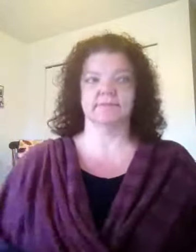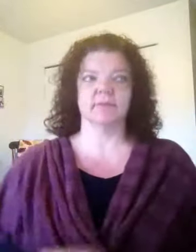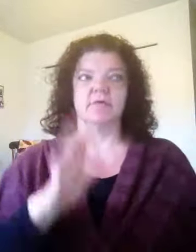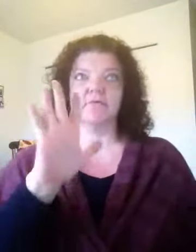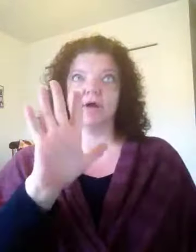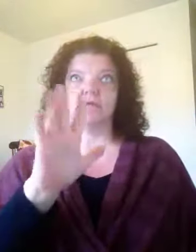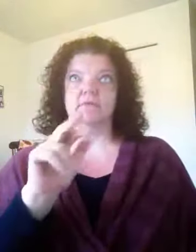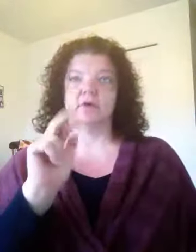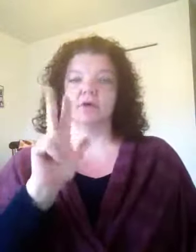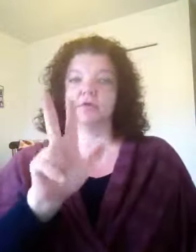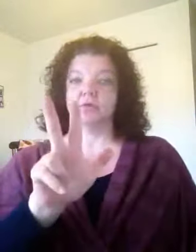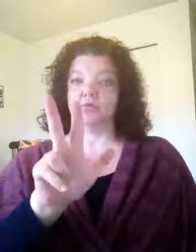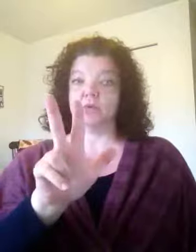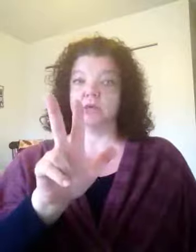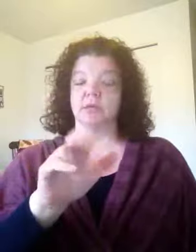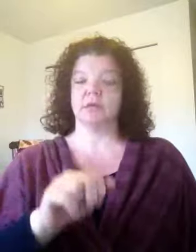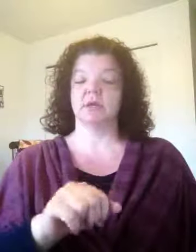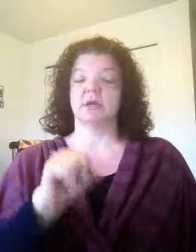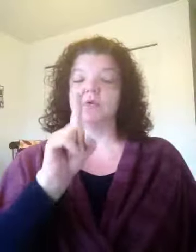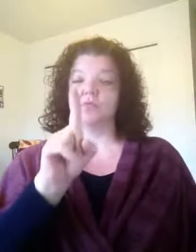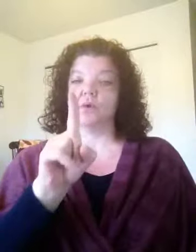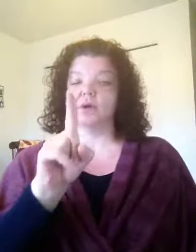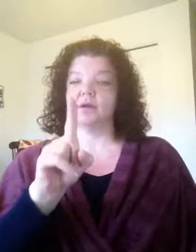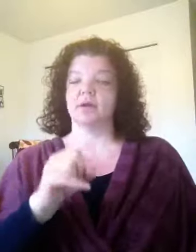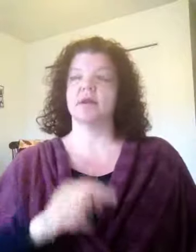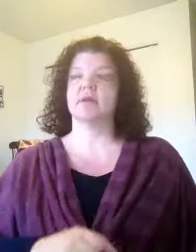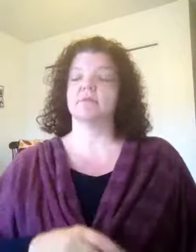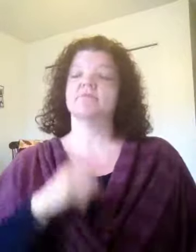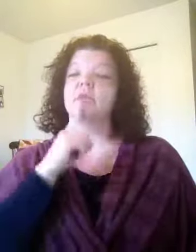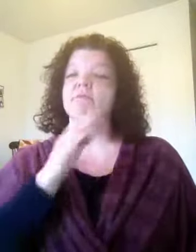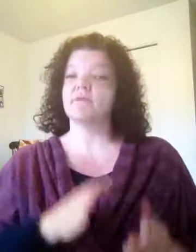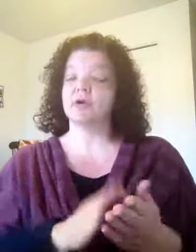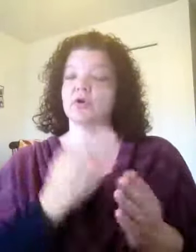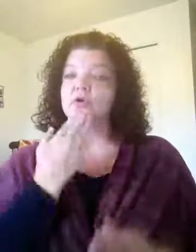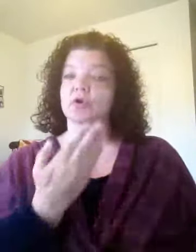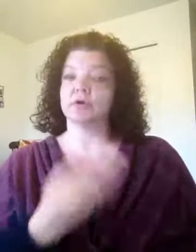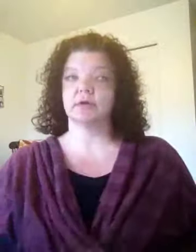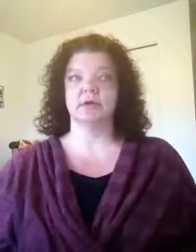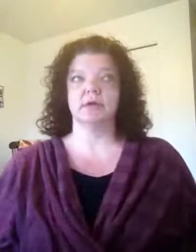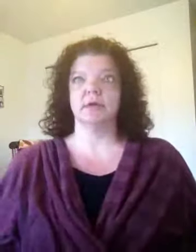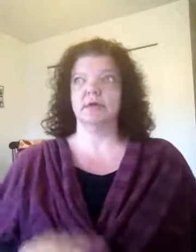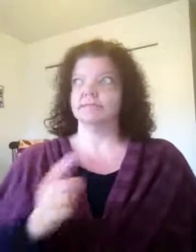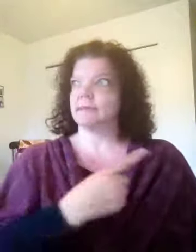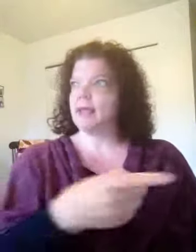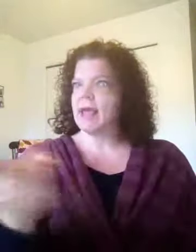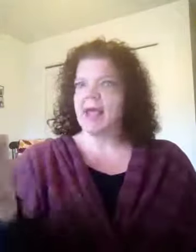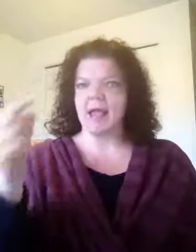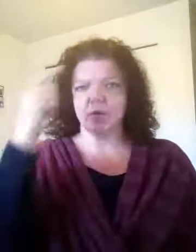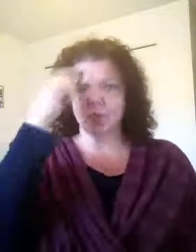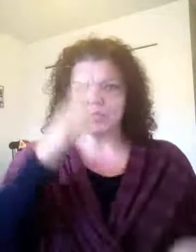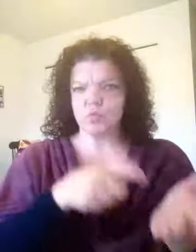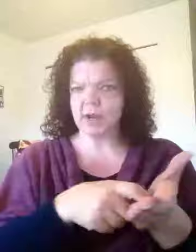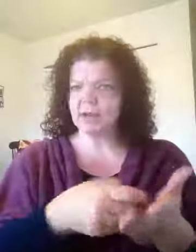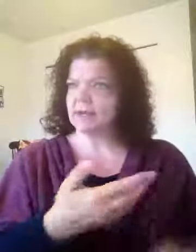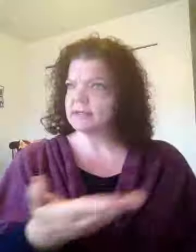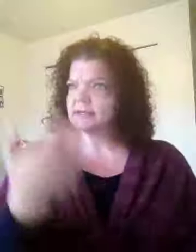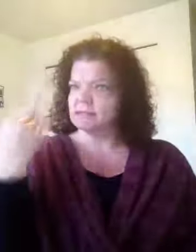3, 1. Very good. All right, does anybody recognize this? Has anybody been here before? I heard some good conversations about a huge